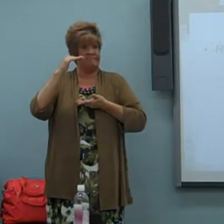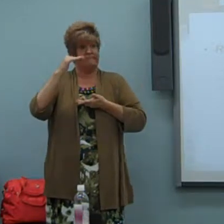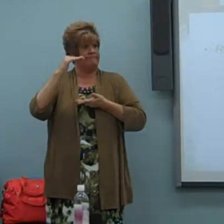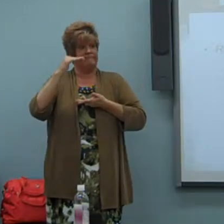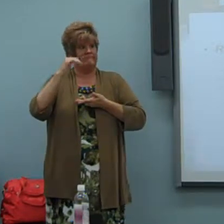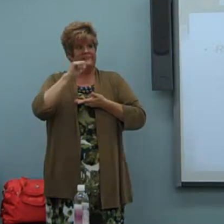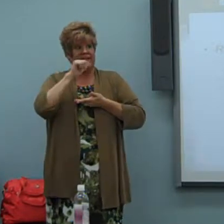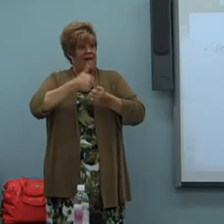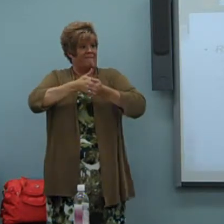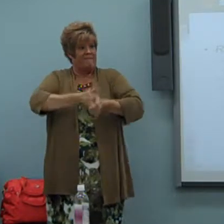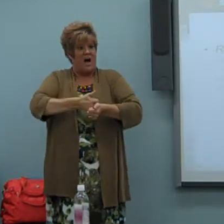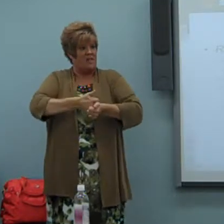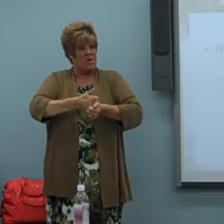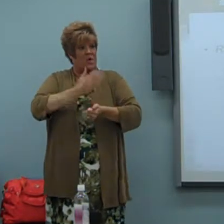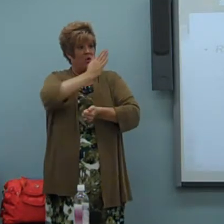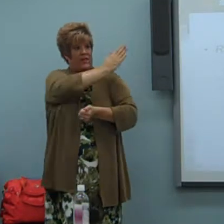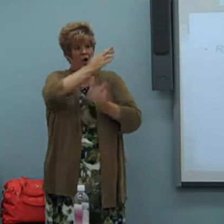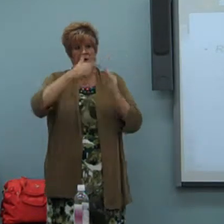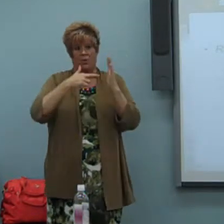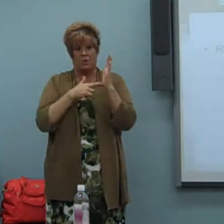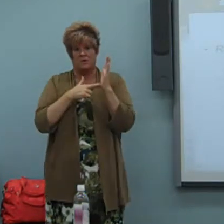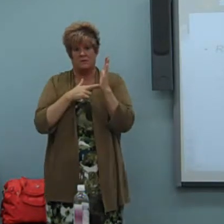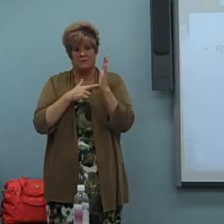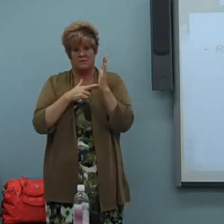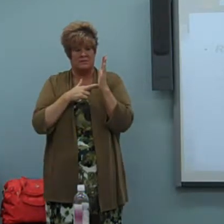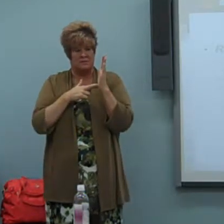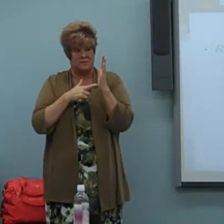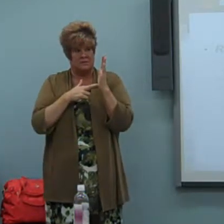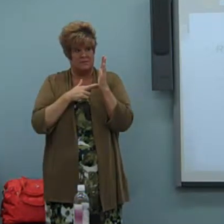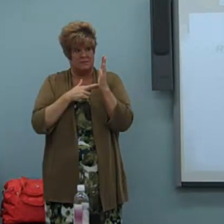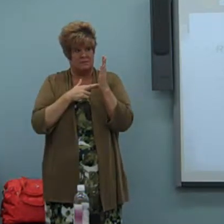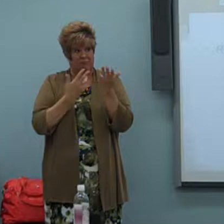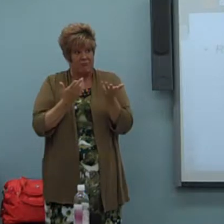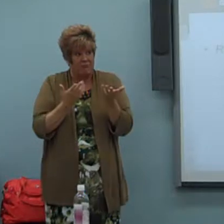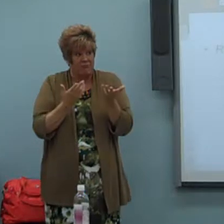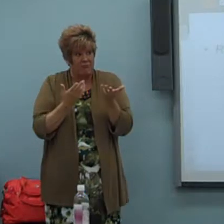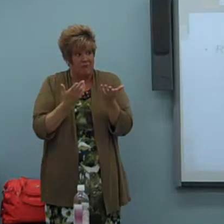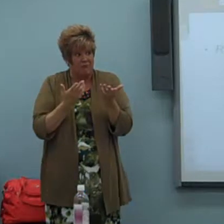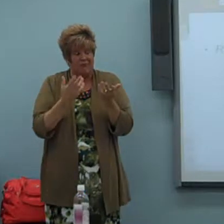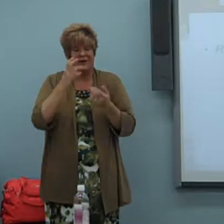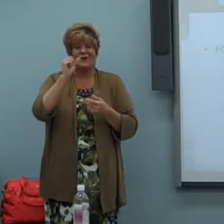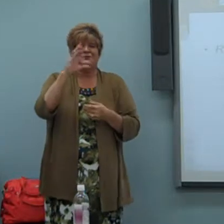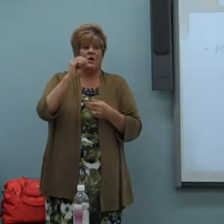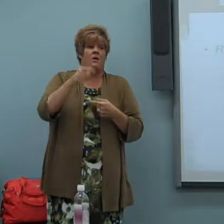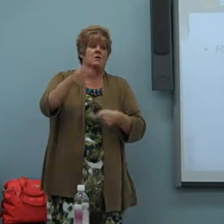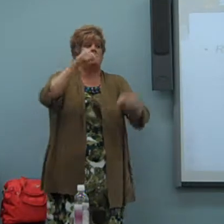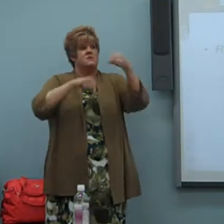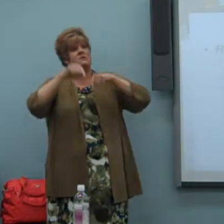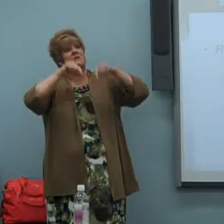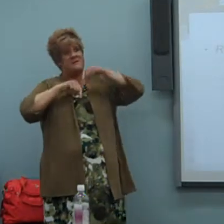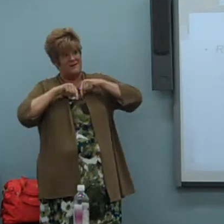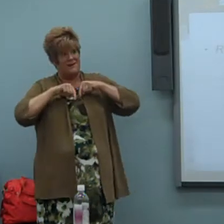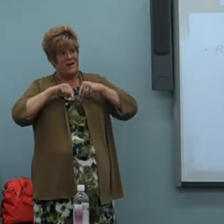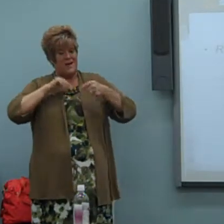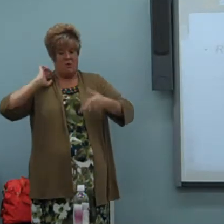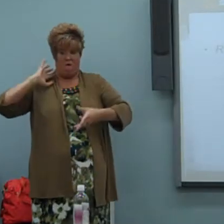But what you don't realize is all of those minutes, and if they're not following those rules, well, you gotta back